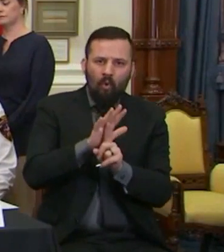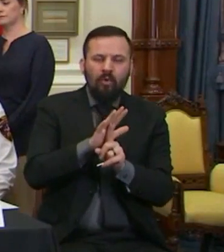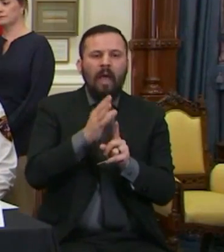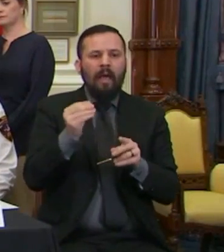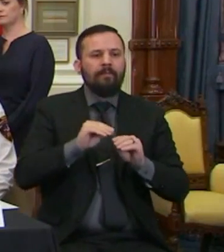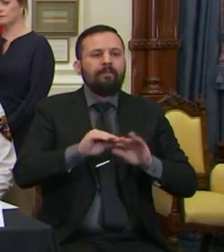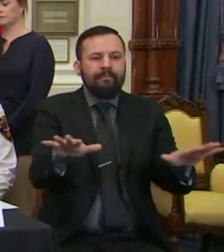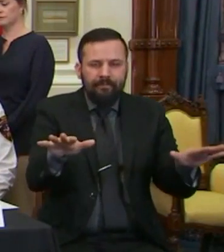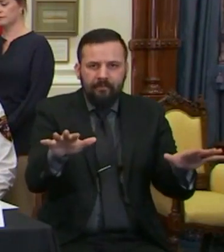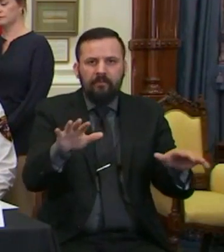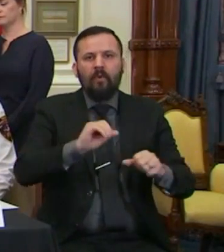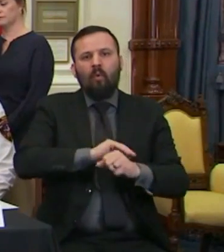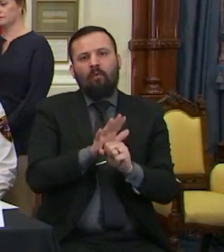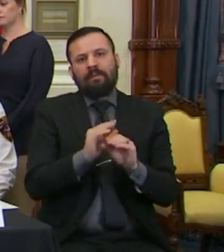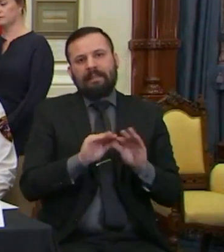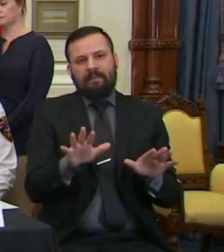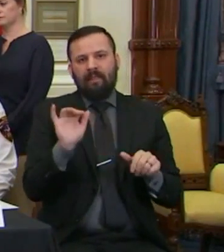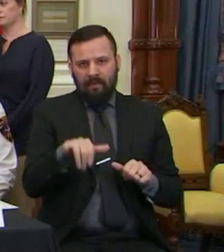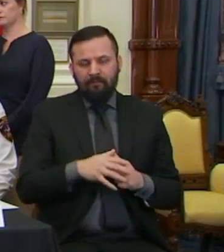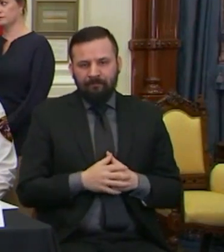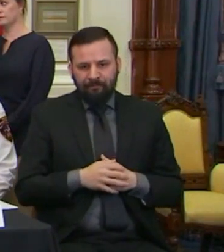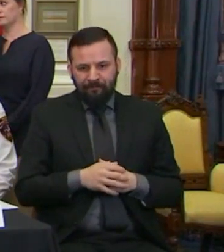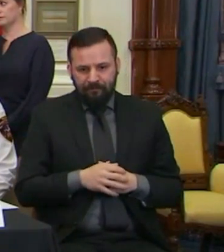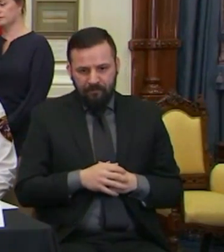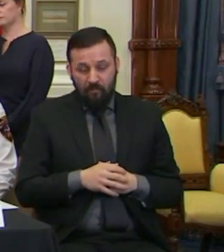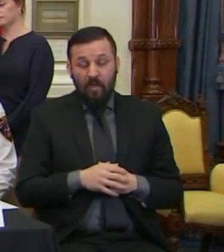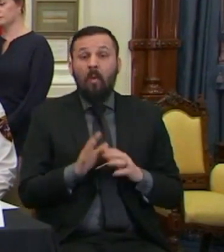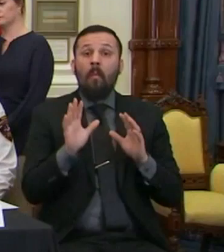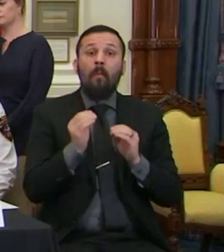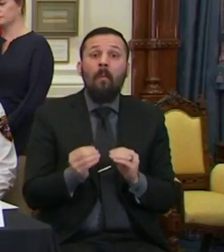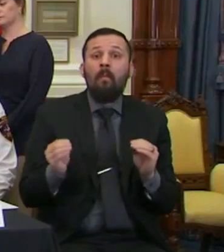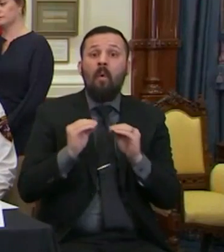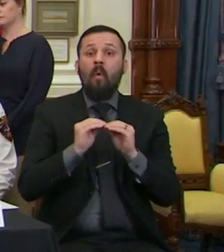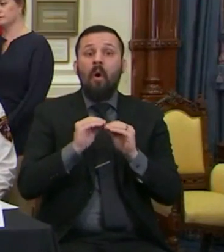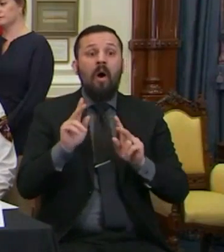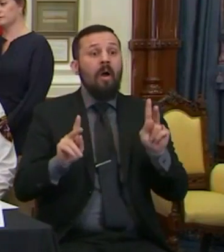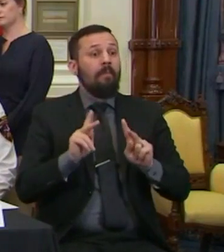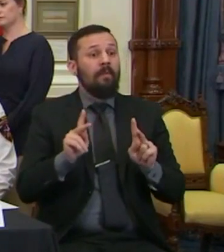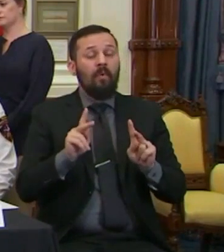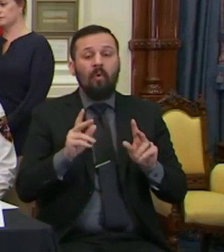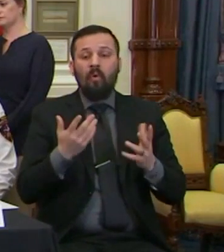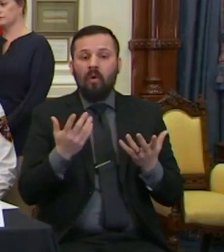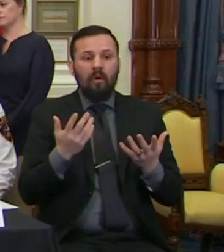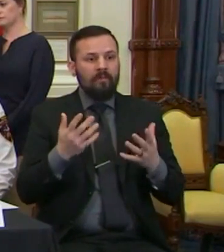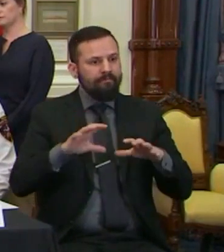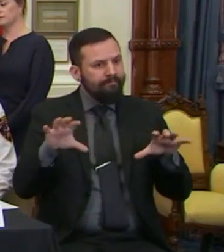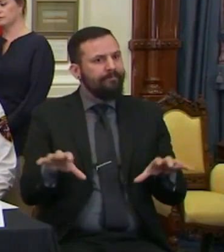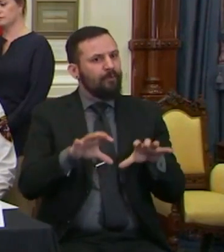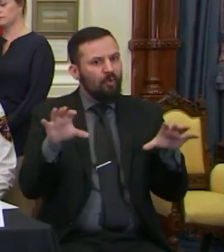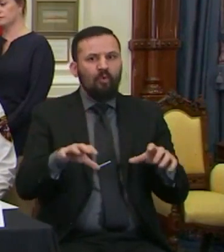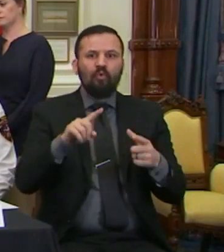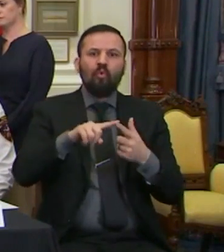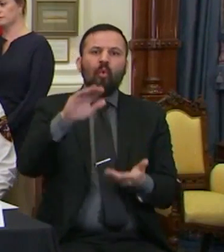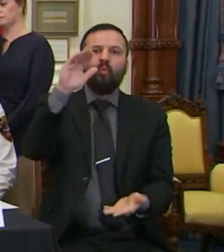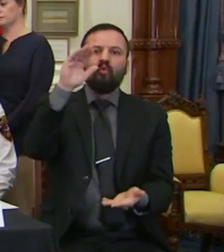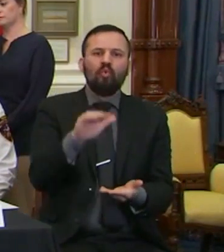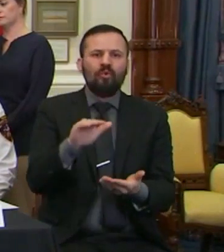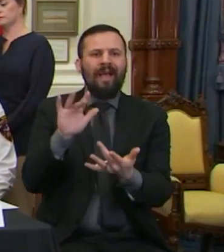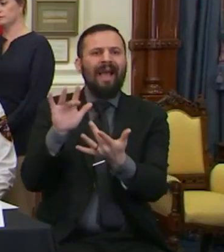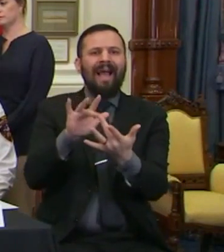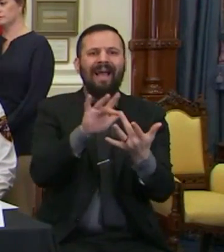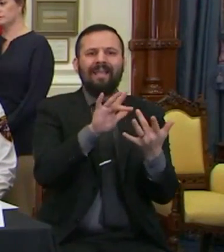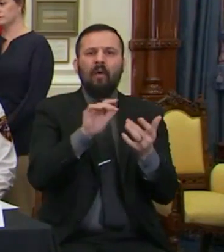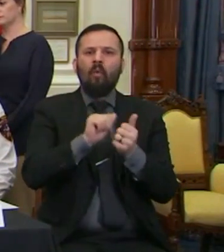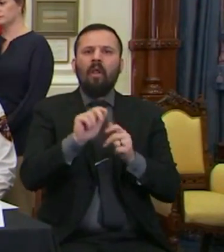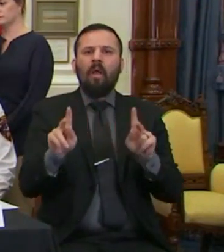and transmission of COVID-19. The more that people do to reduce their public contact, the